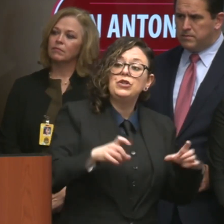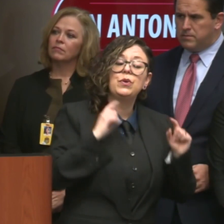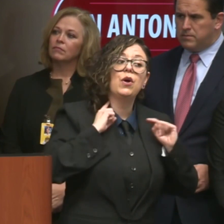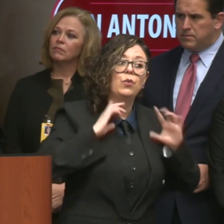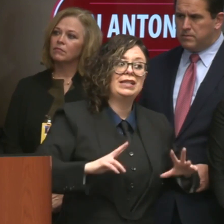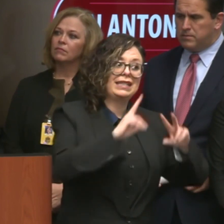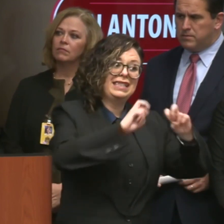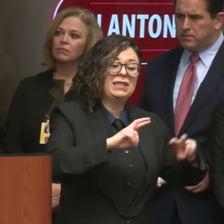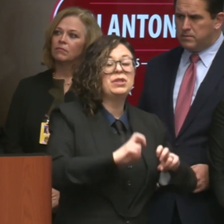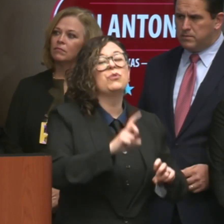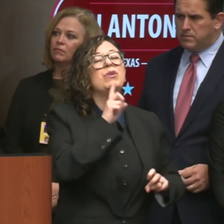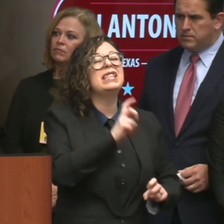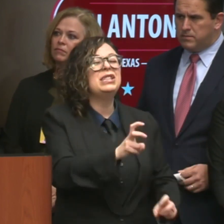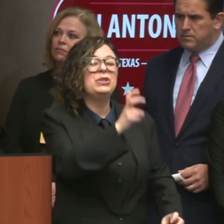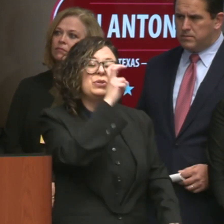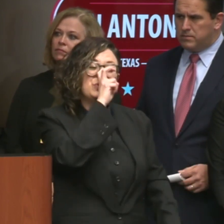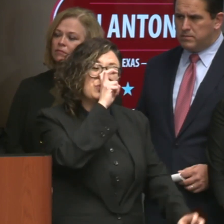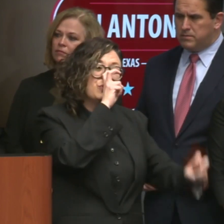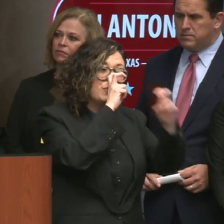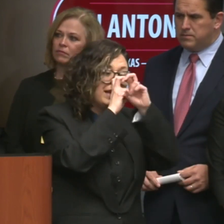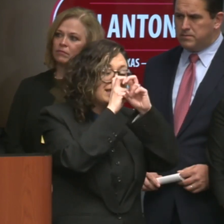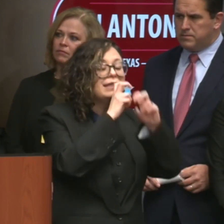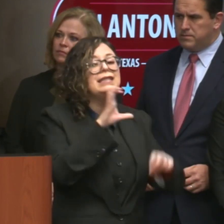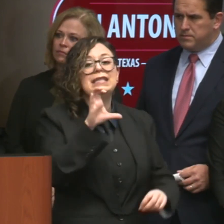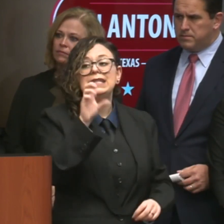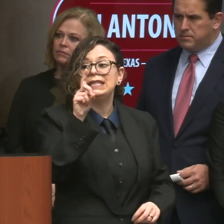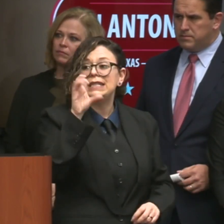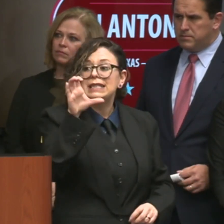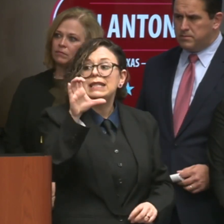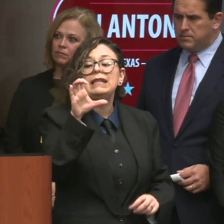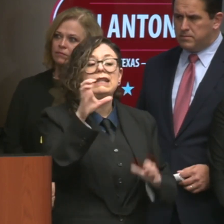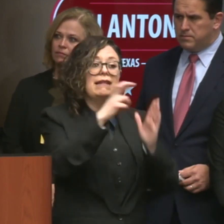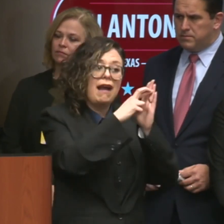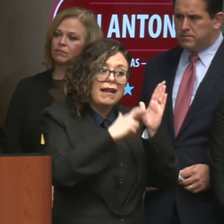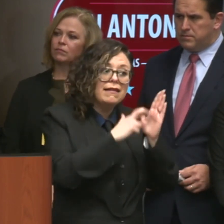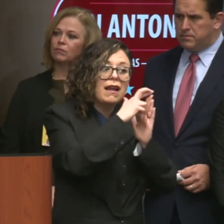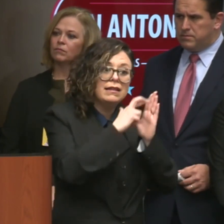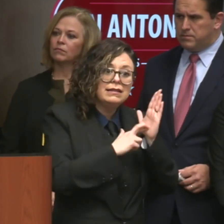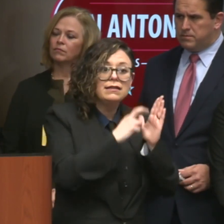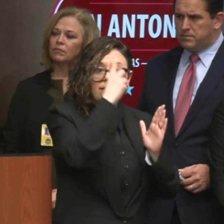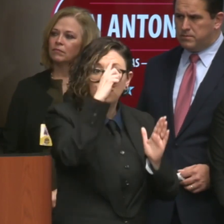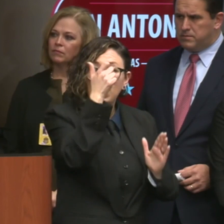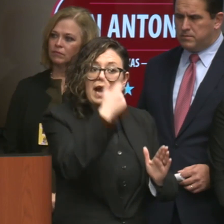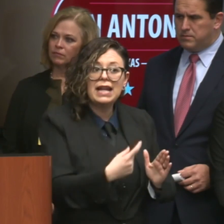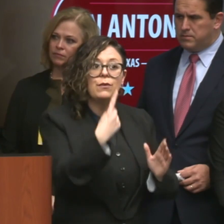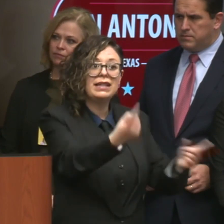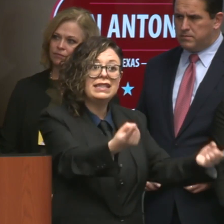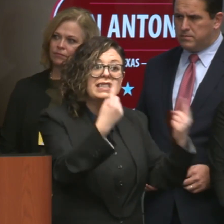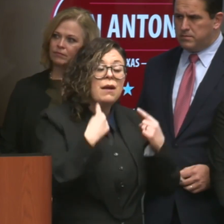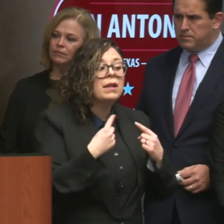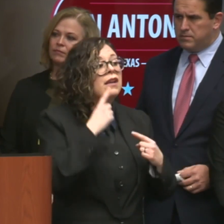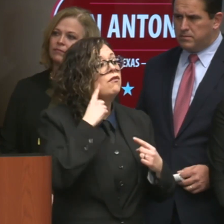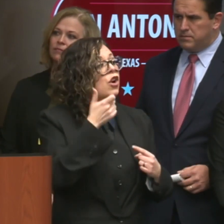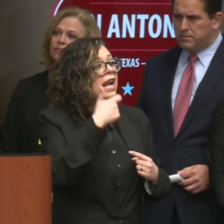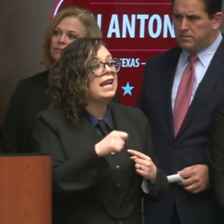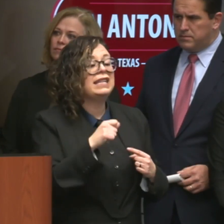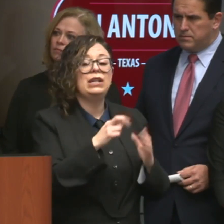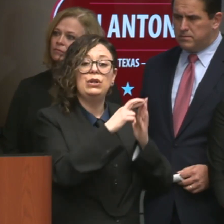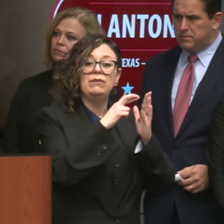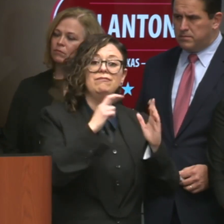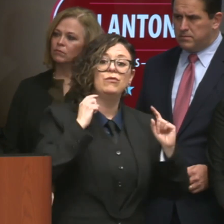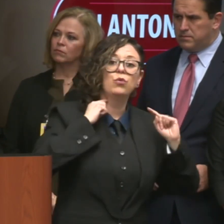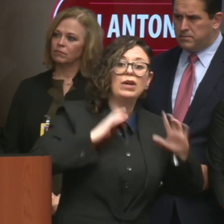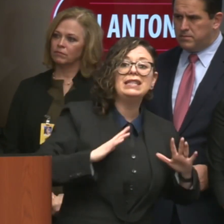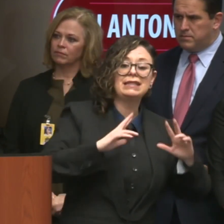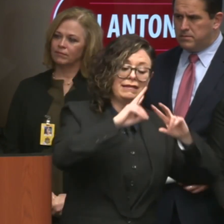are strict CDC guidelines placing these returning travelers into certain risk categories. We do a